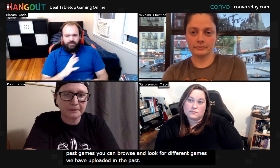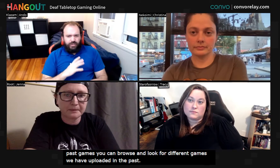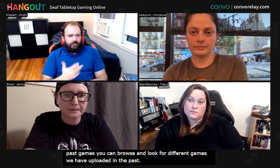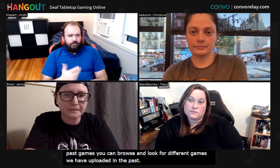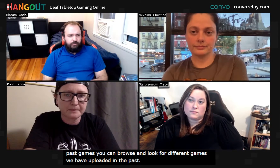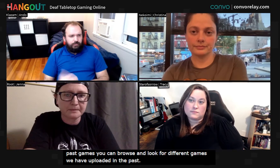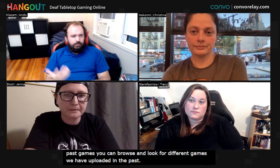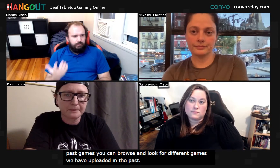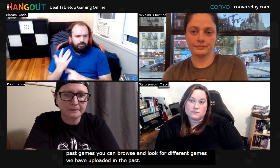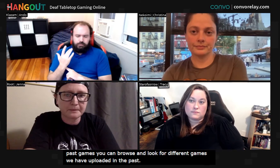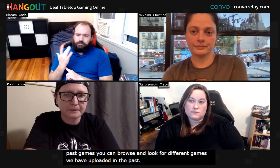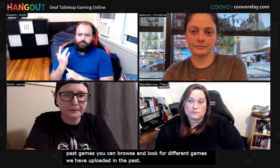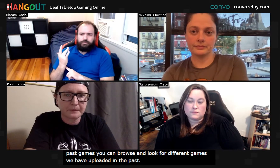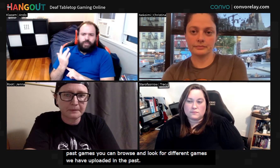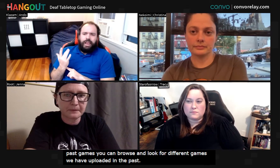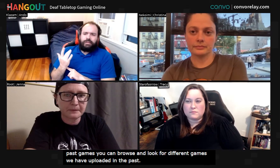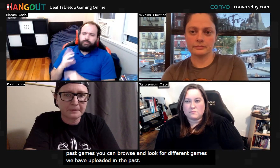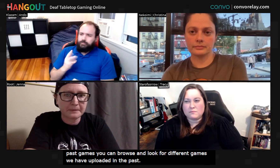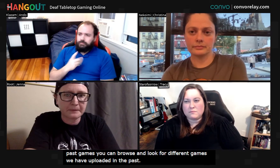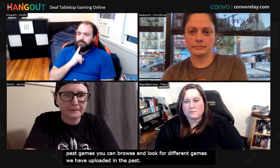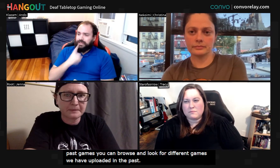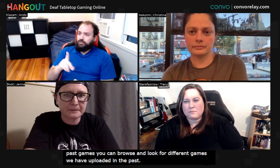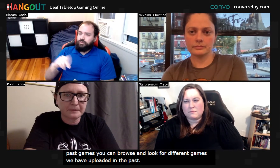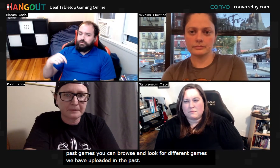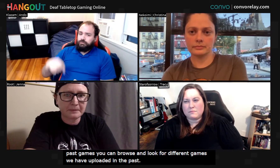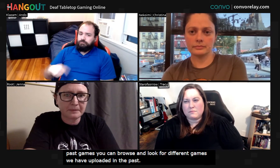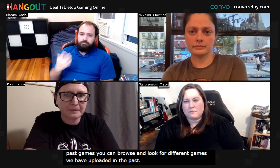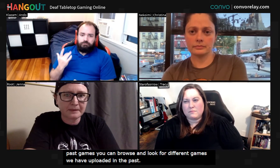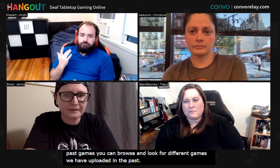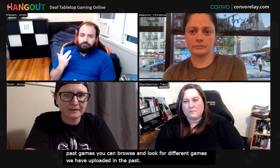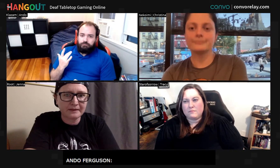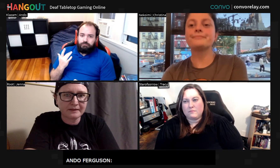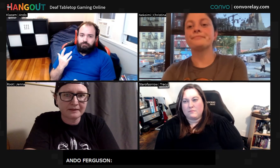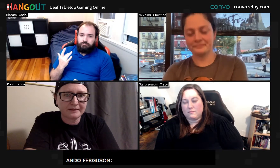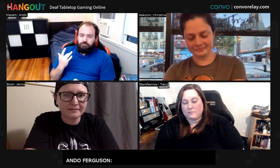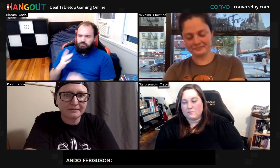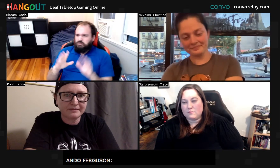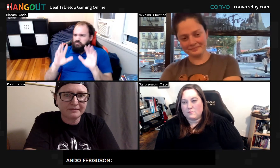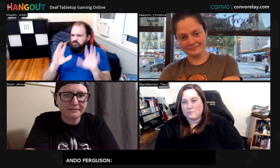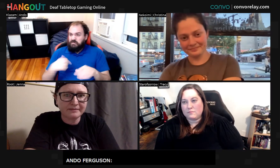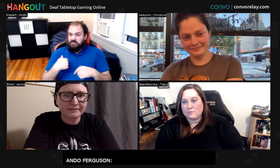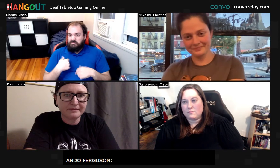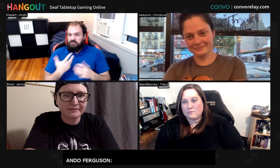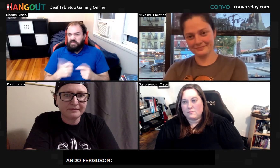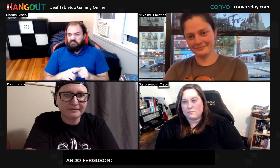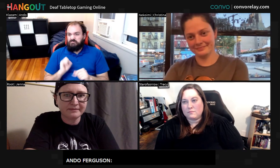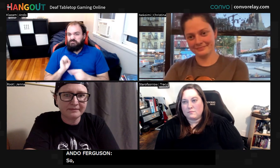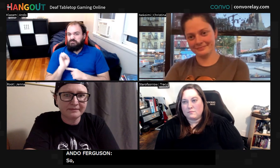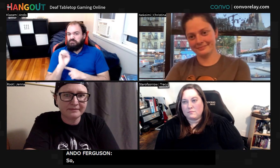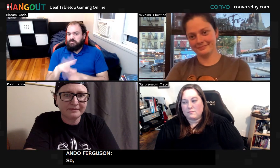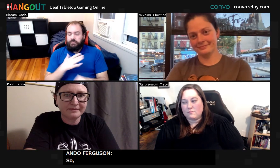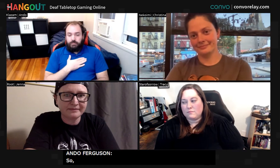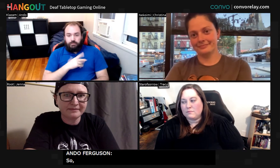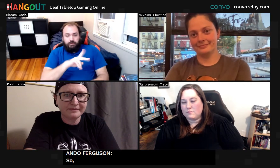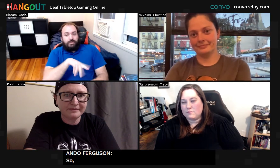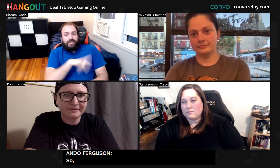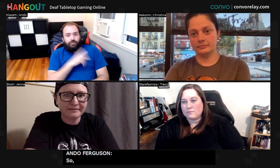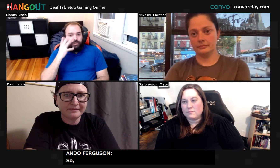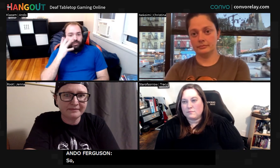So okay, with all that, so like why are we involved in this? Maybe I could just give